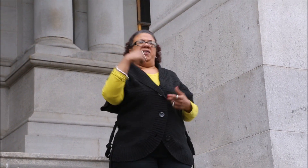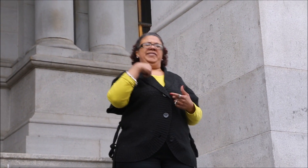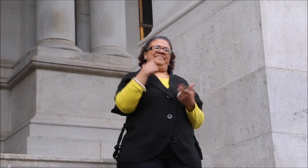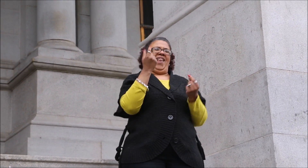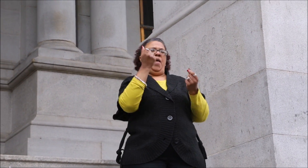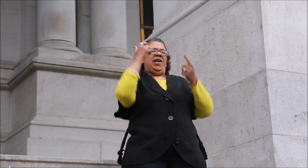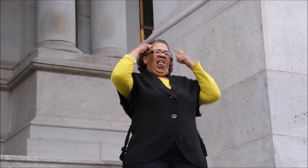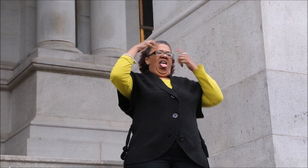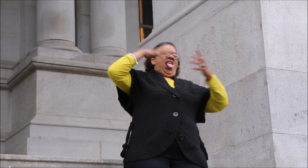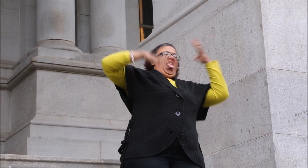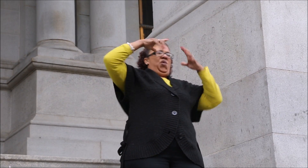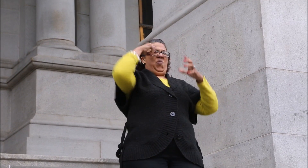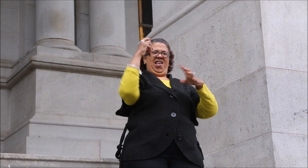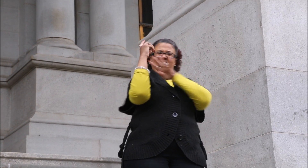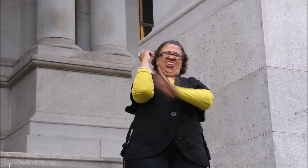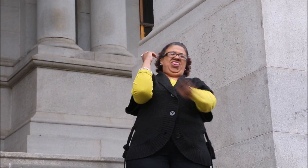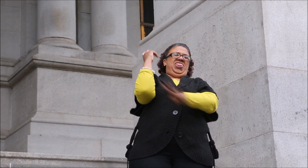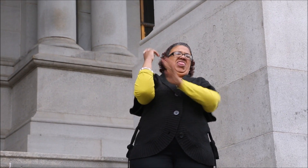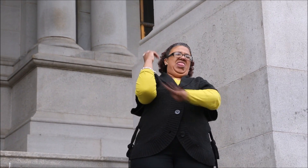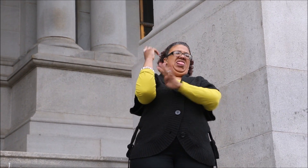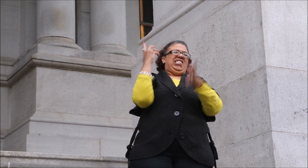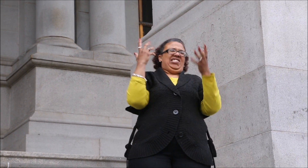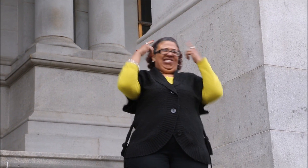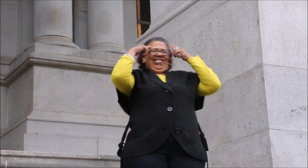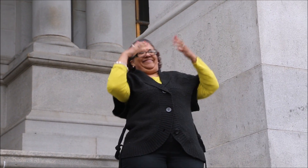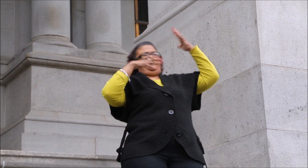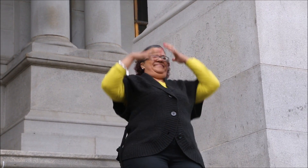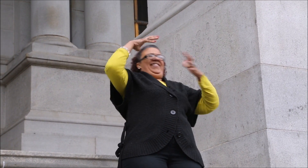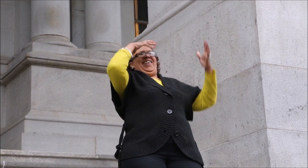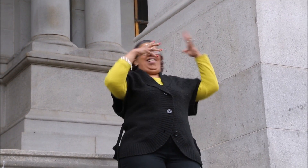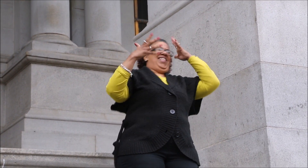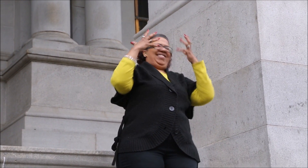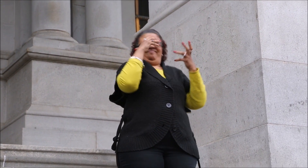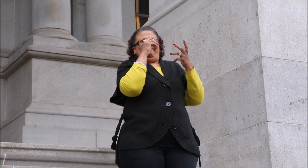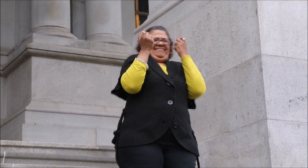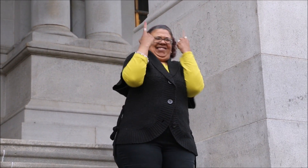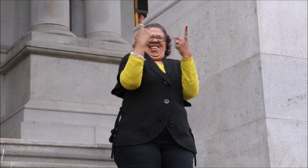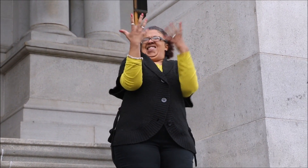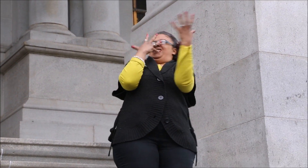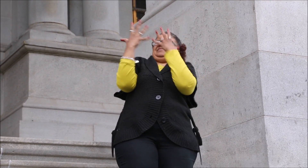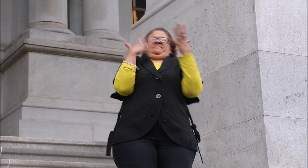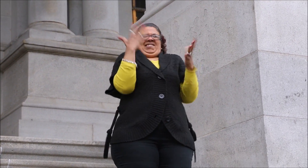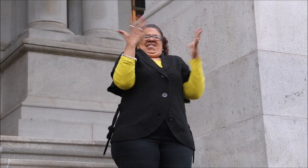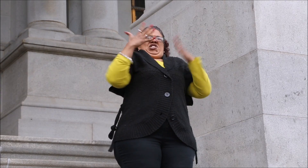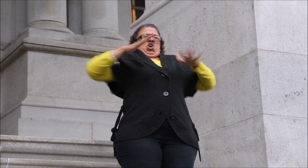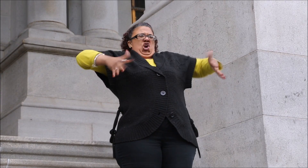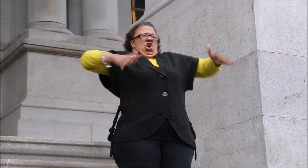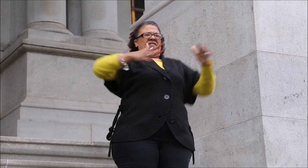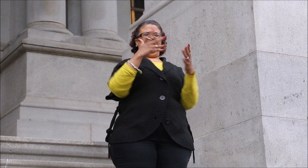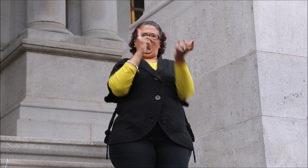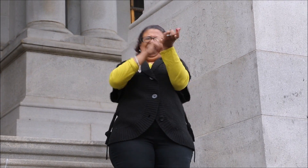man, and he told me that we pay taxes for a reason. Even I was a young boy, he taught me that we